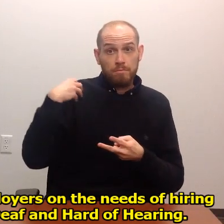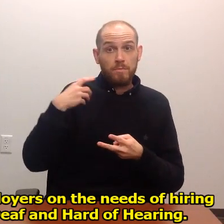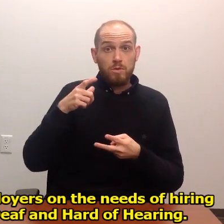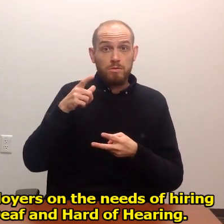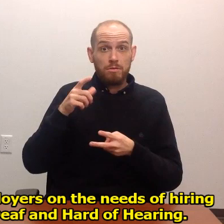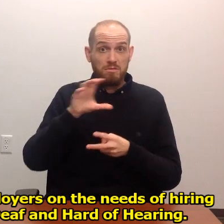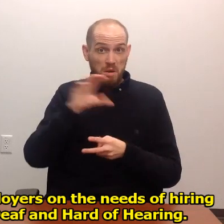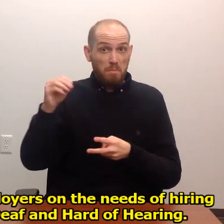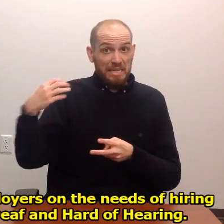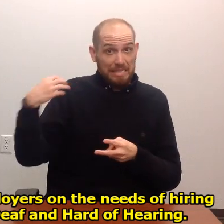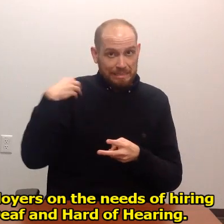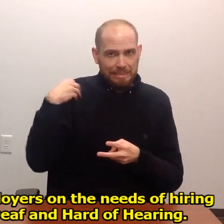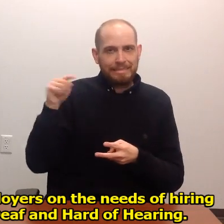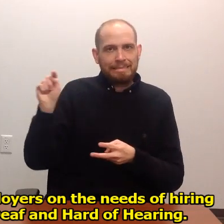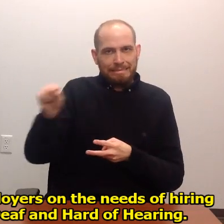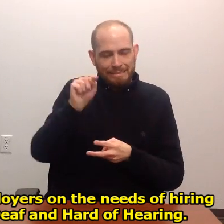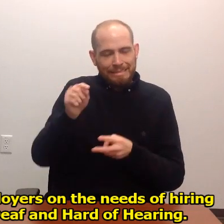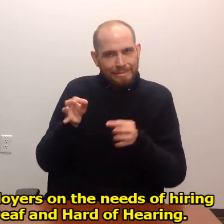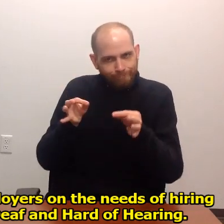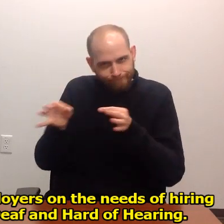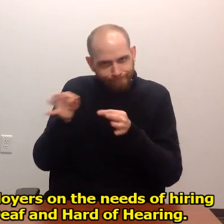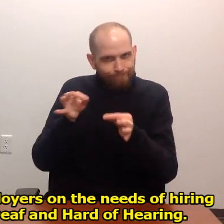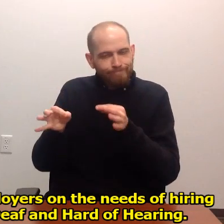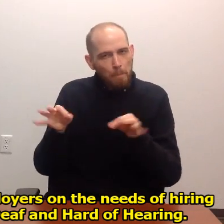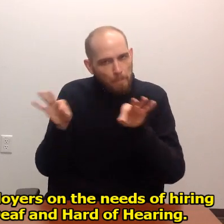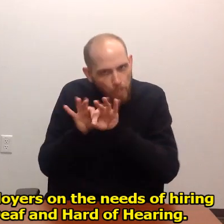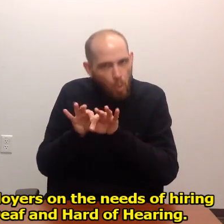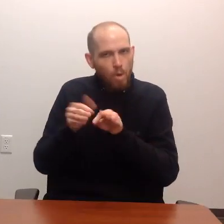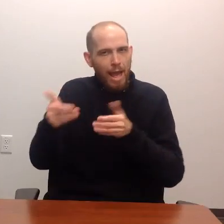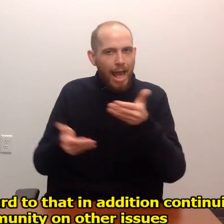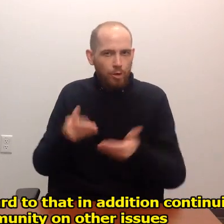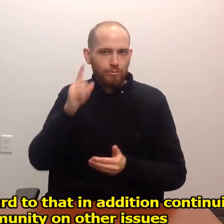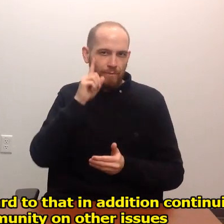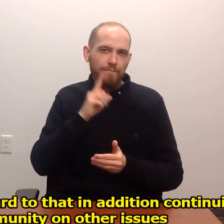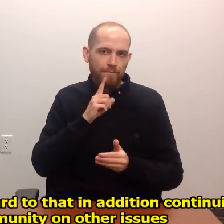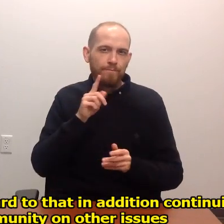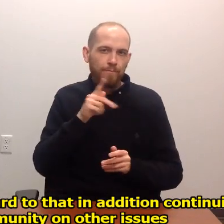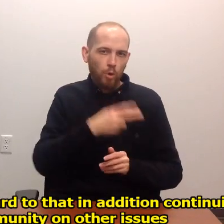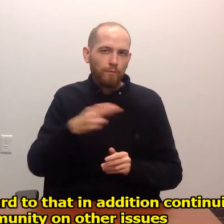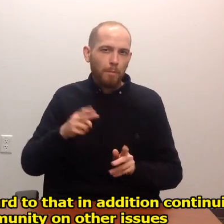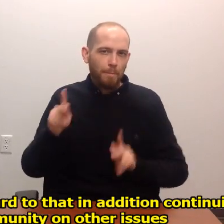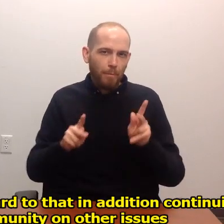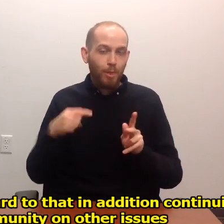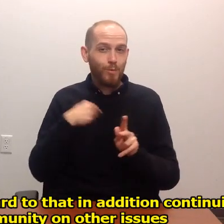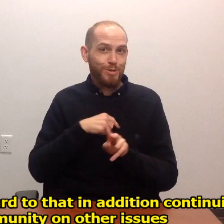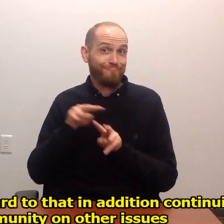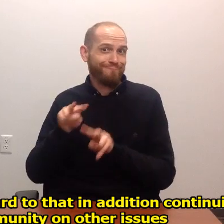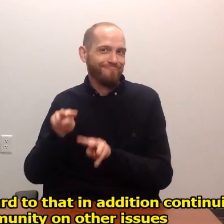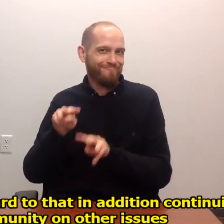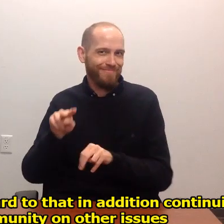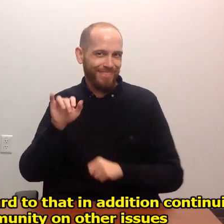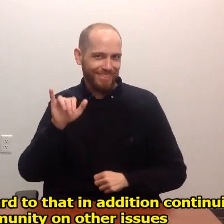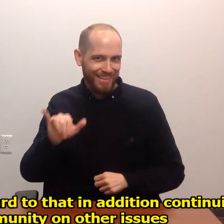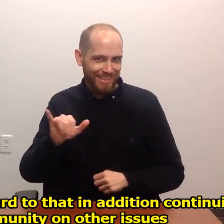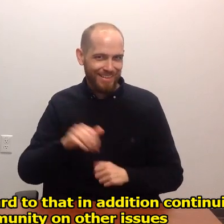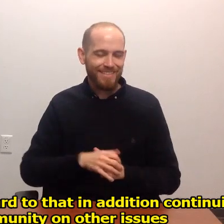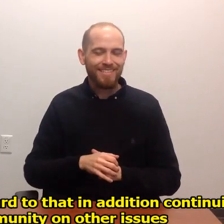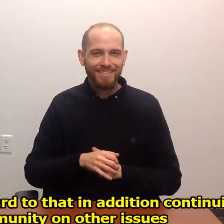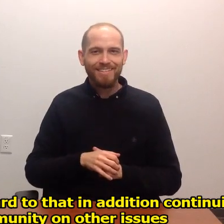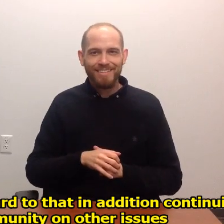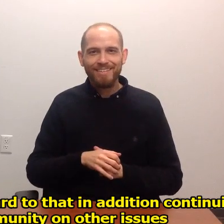the needs of hiring individuals who are deaf and hard of hearing. So we're really looking forward to that. In